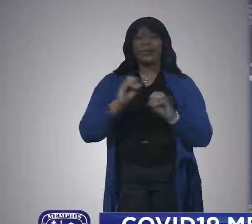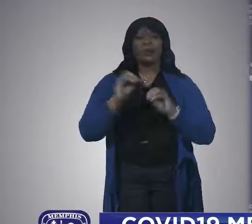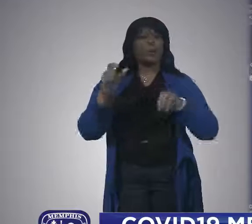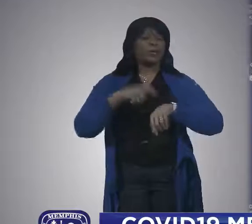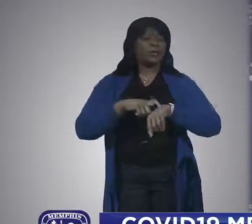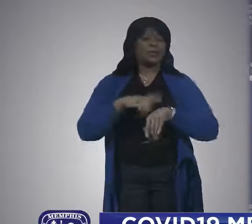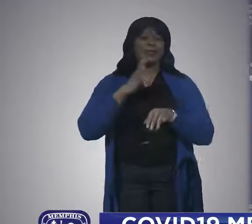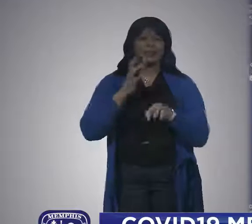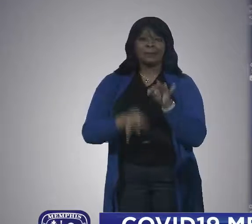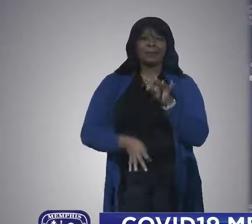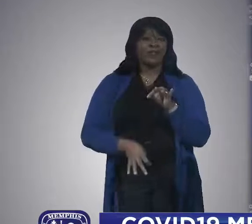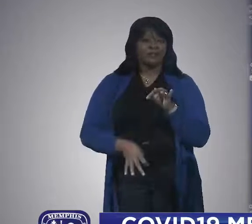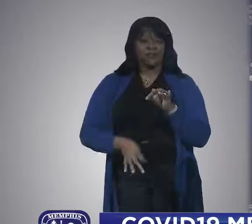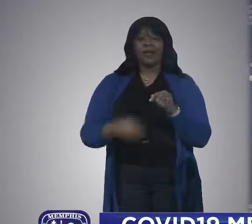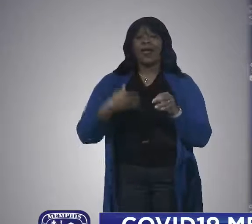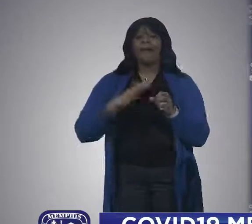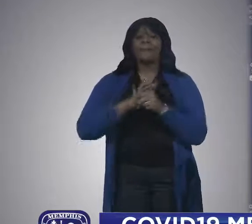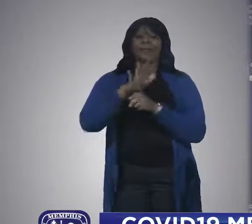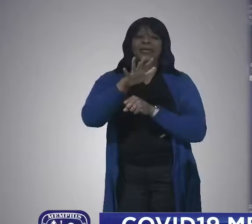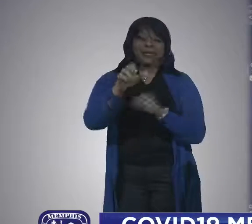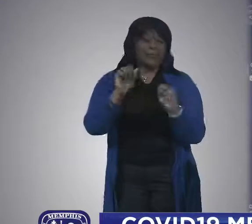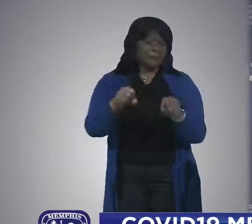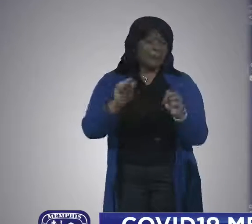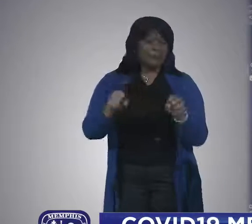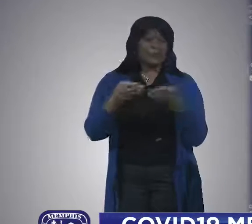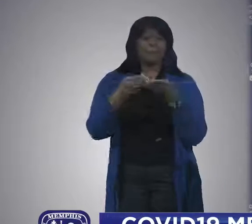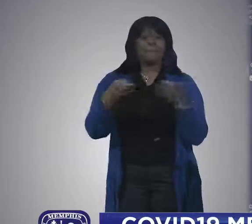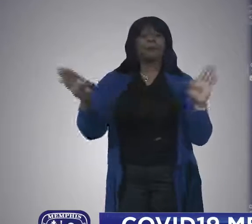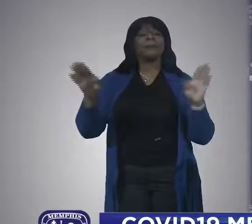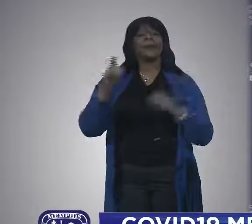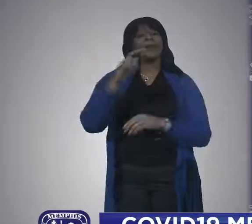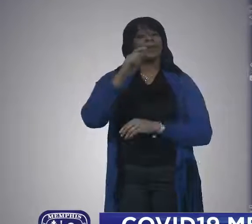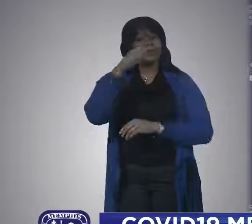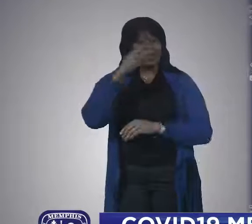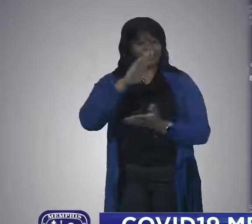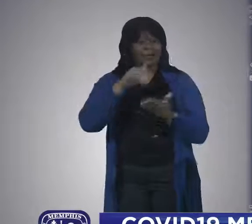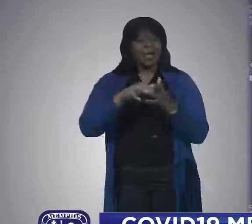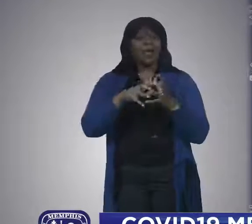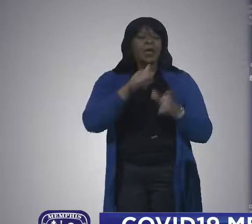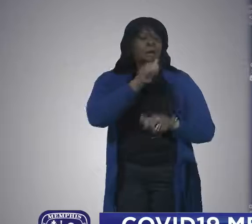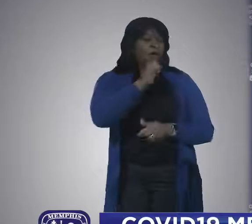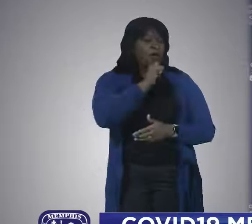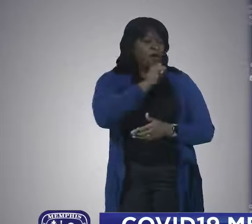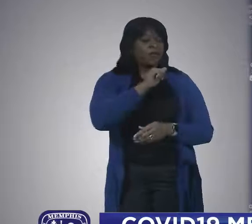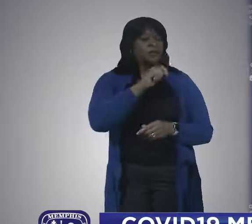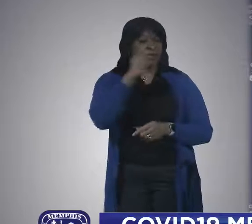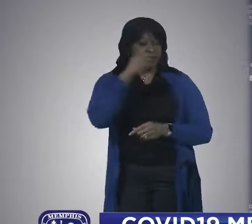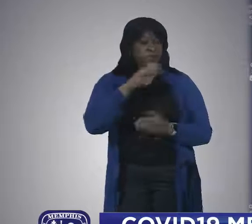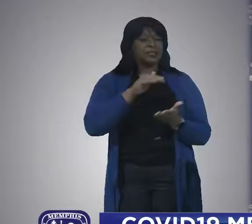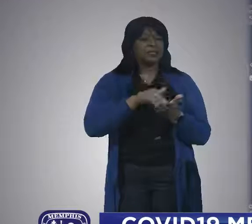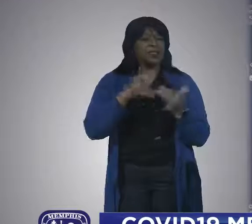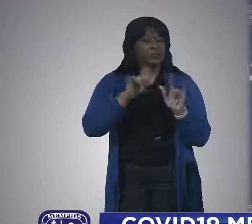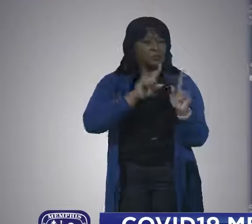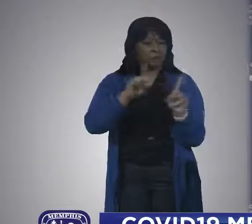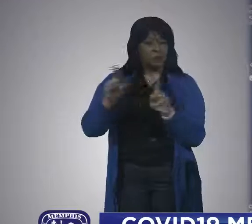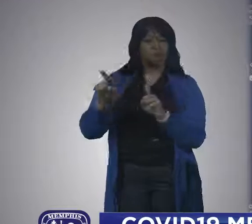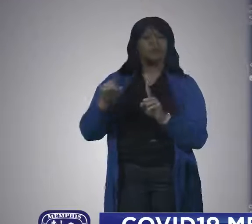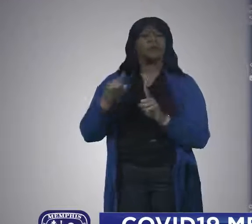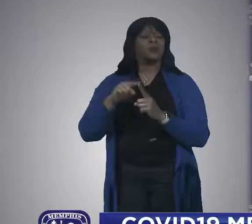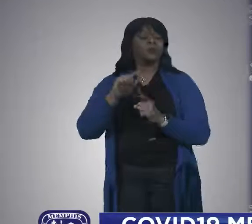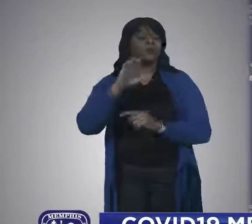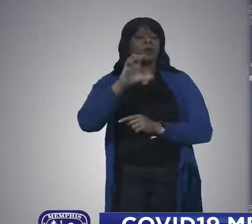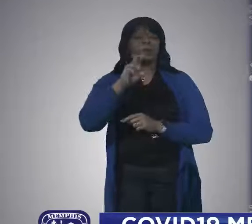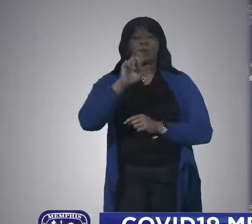time. We still have significant capacity at our public testing sites. There's lots of private testing sites. You can still go down to RKS